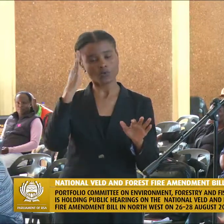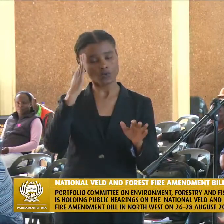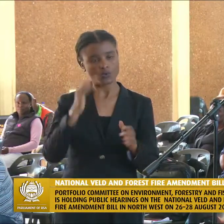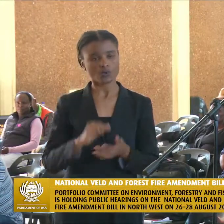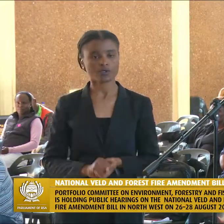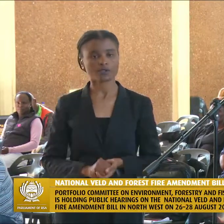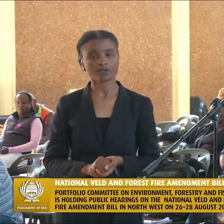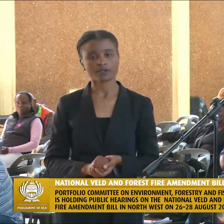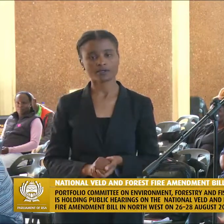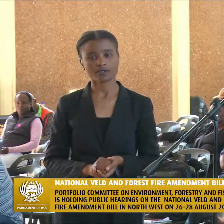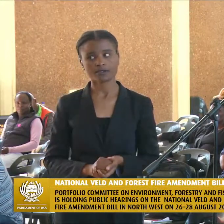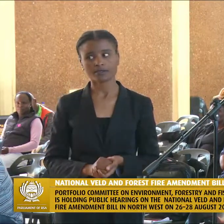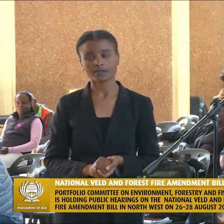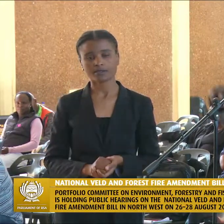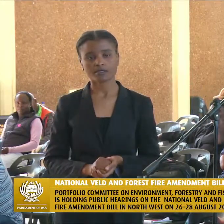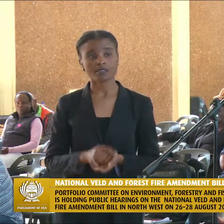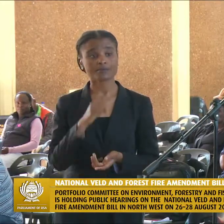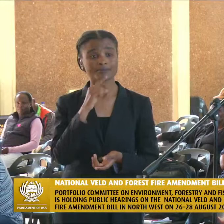foreign